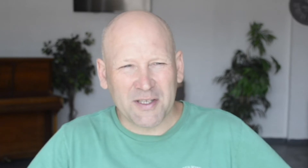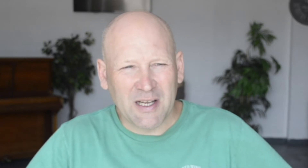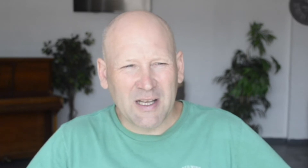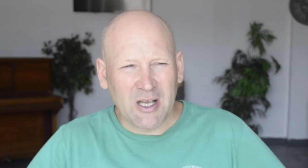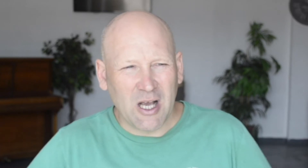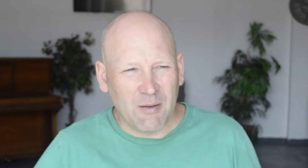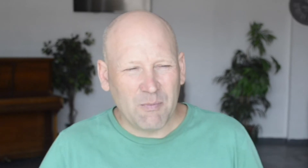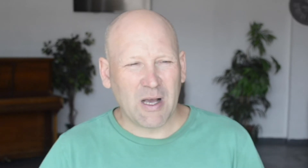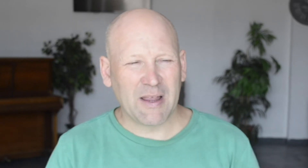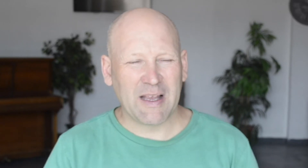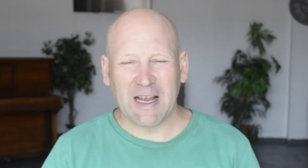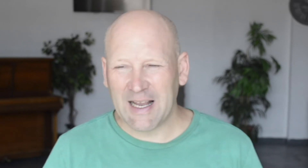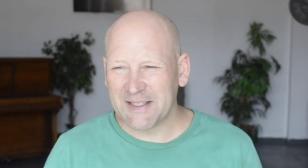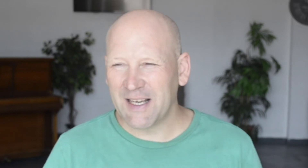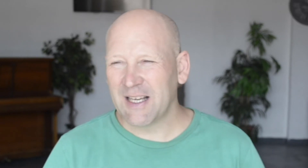God.